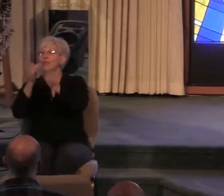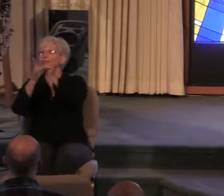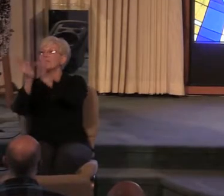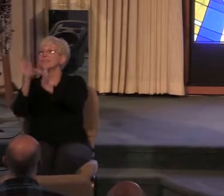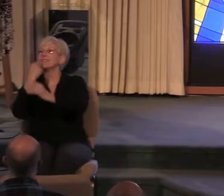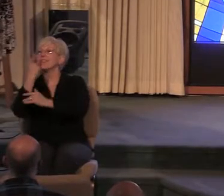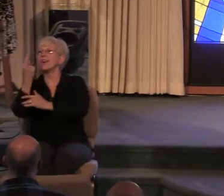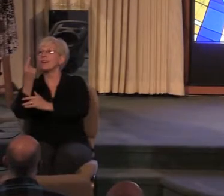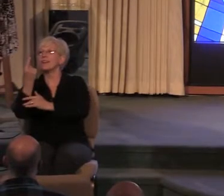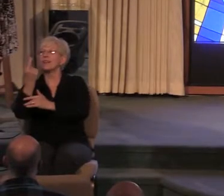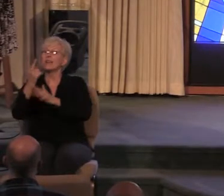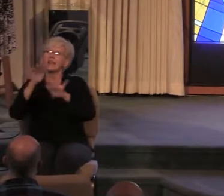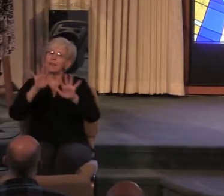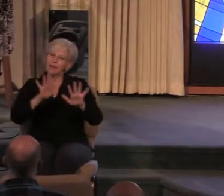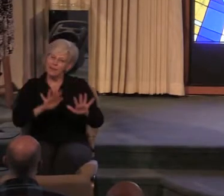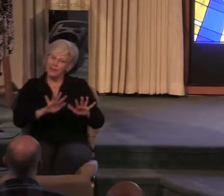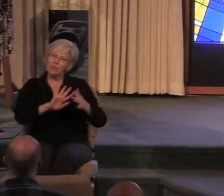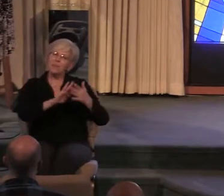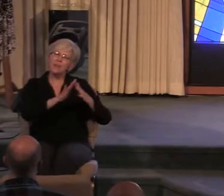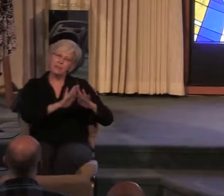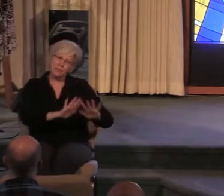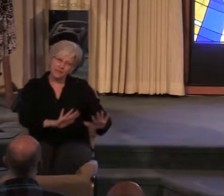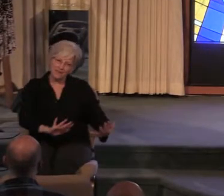be still."